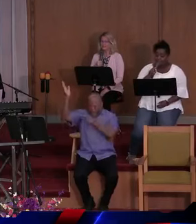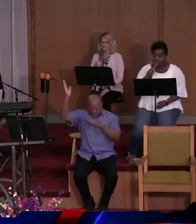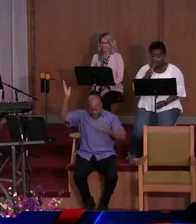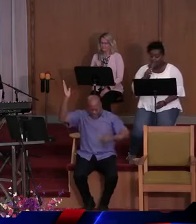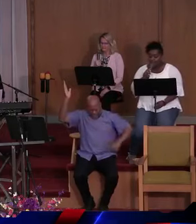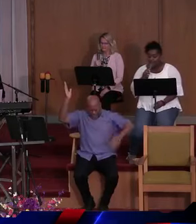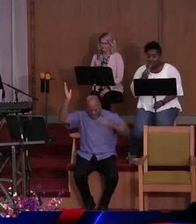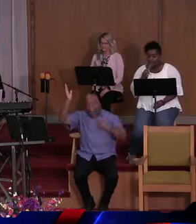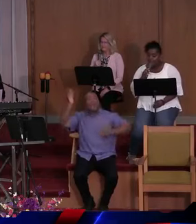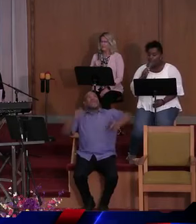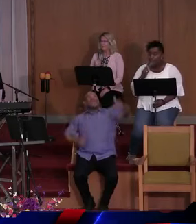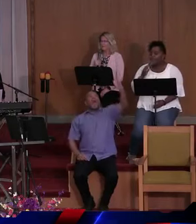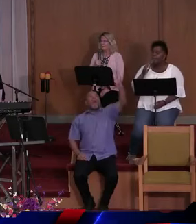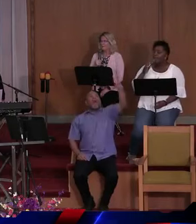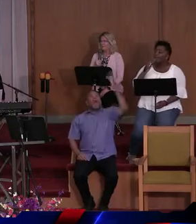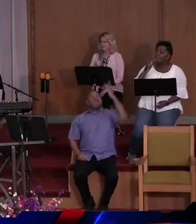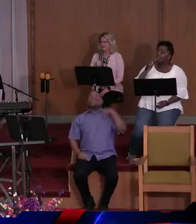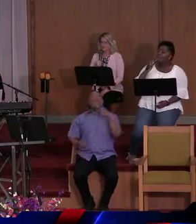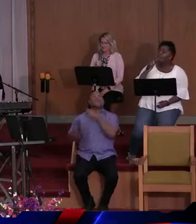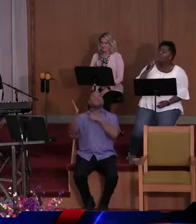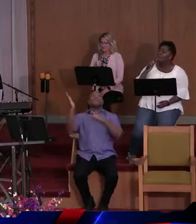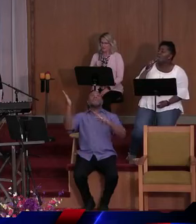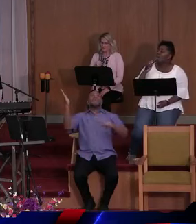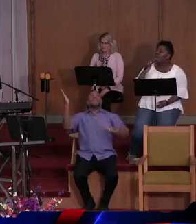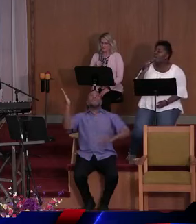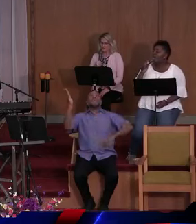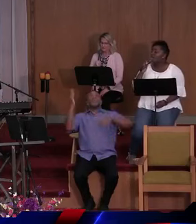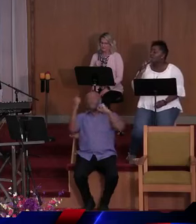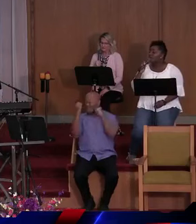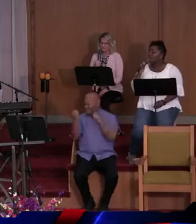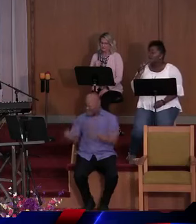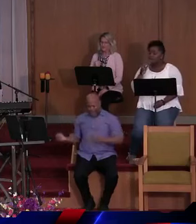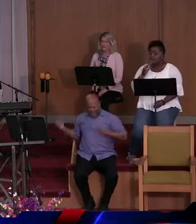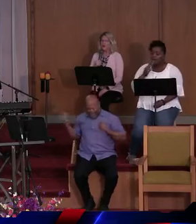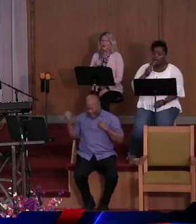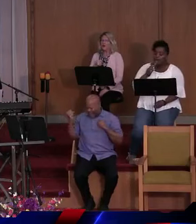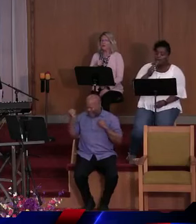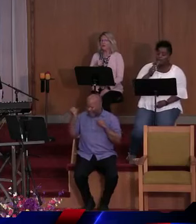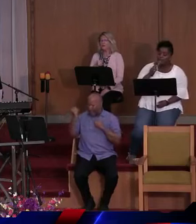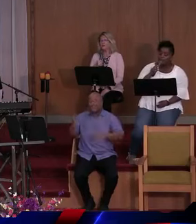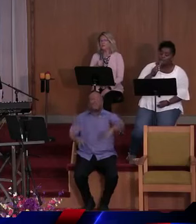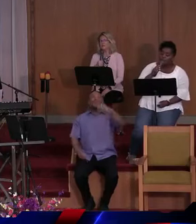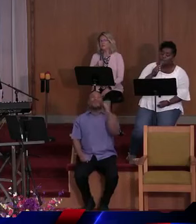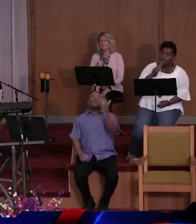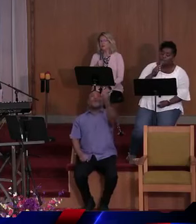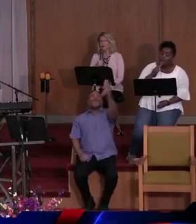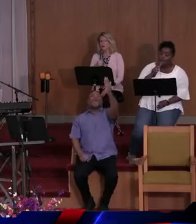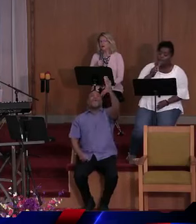You are mighty, you are, yes. Holy.